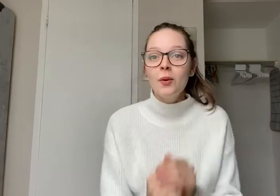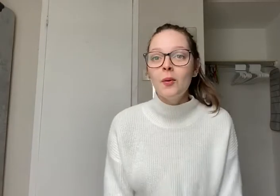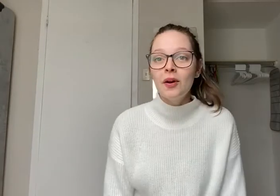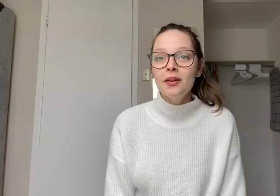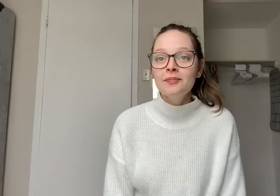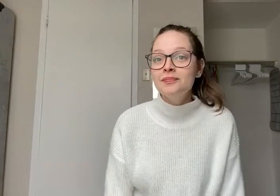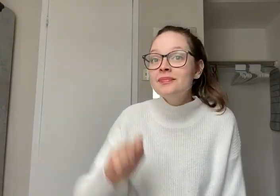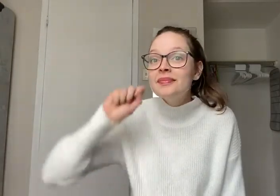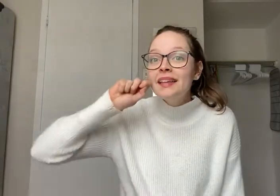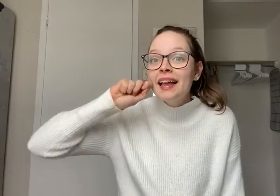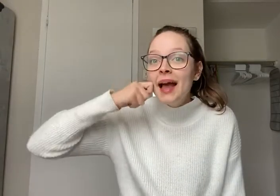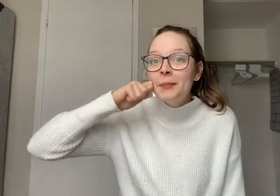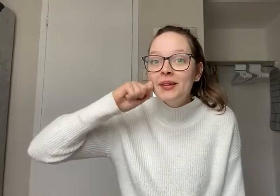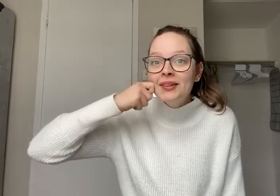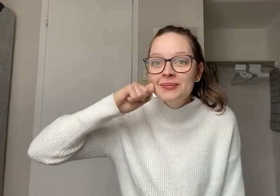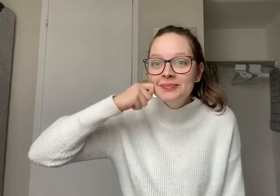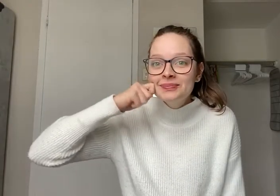Or apple.